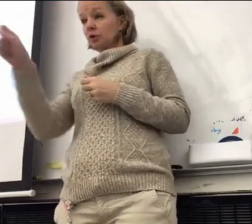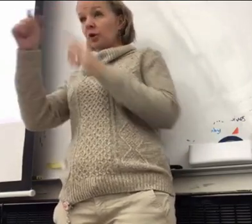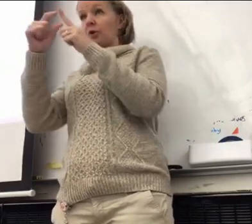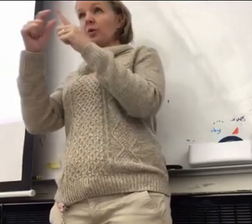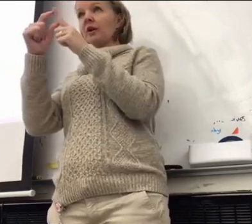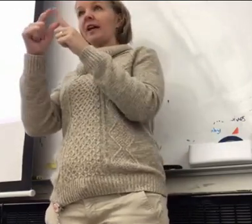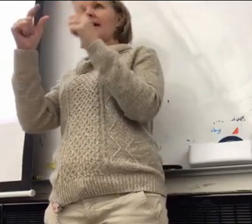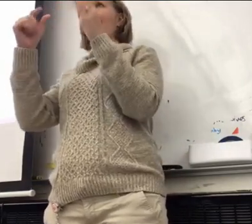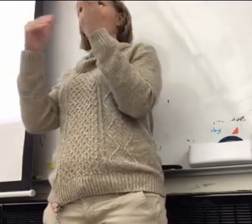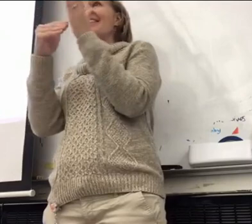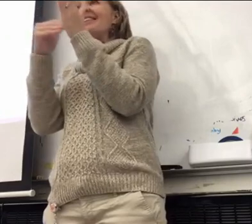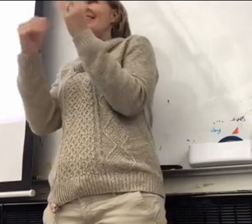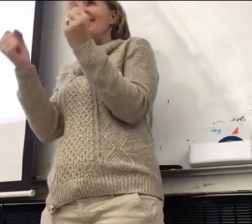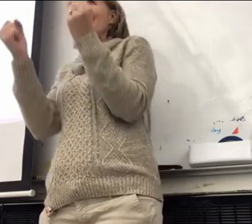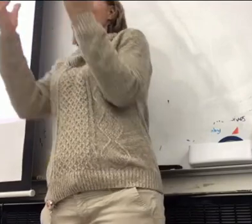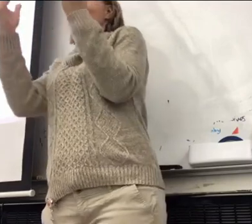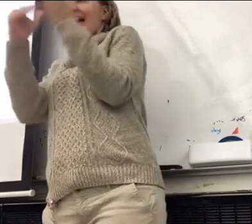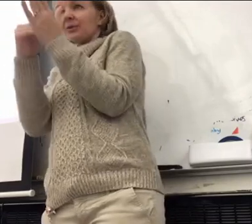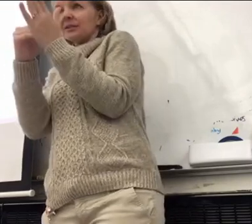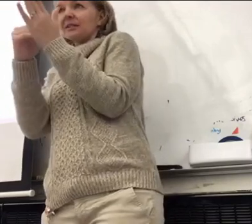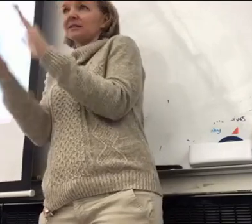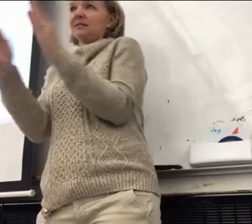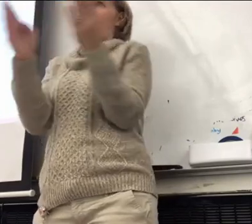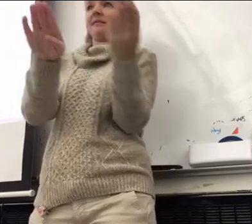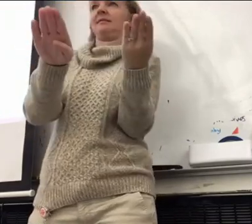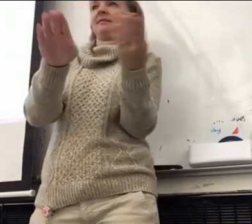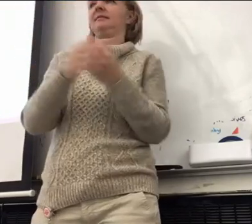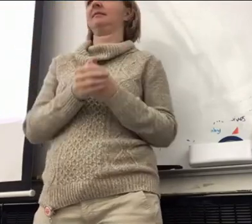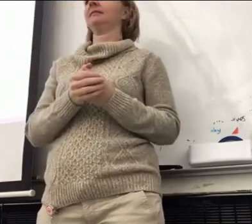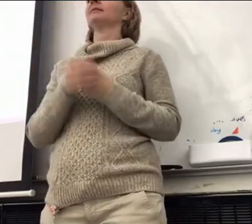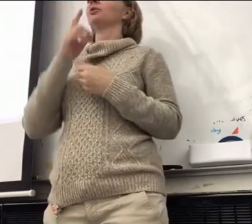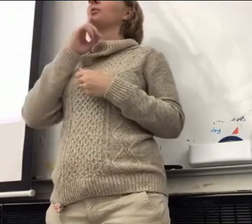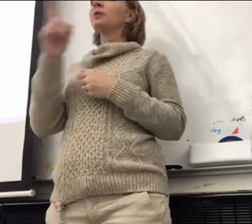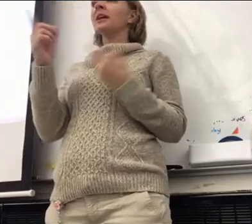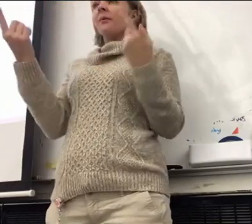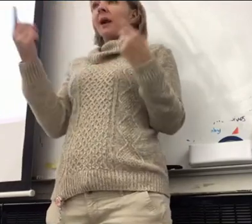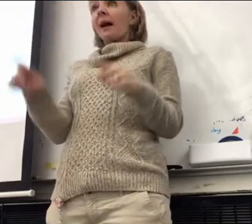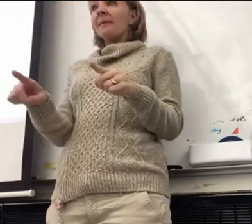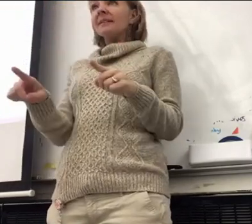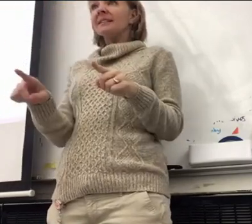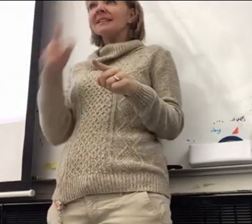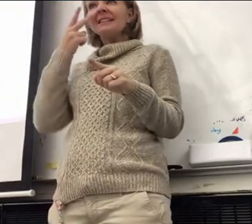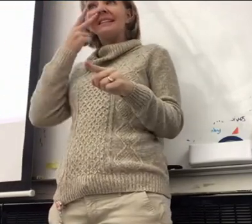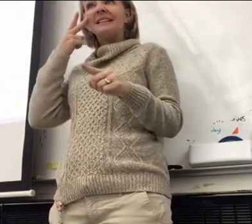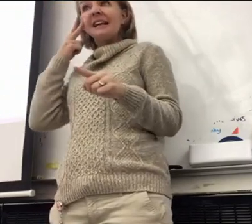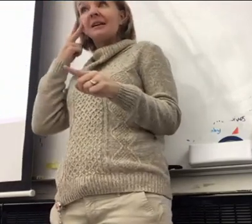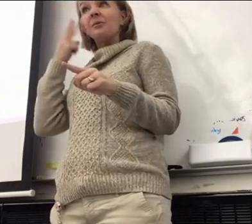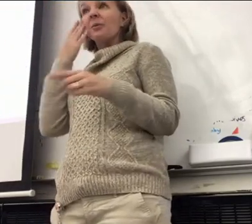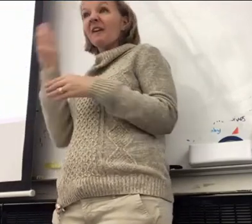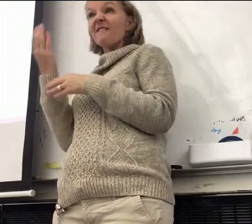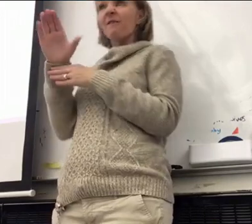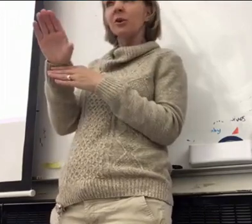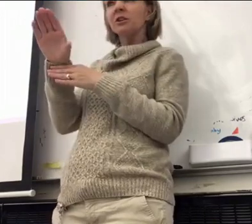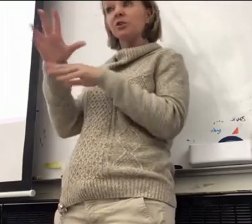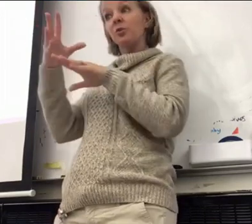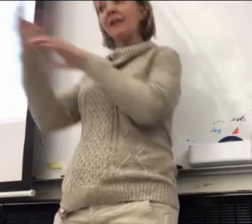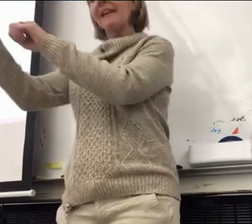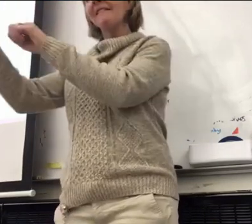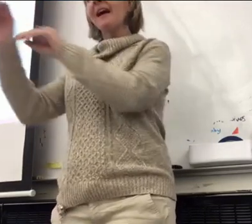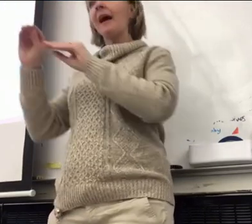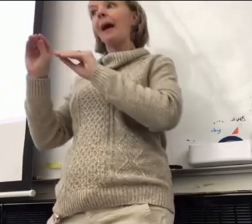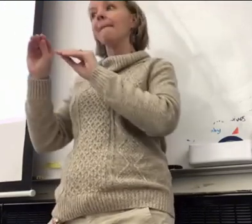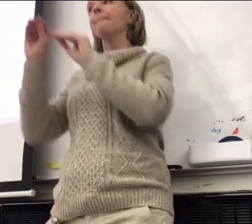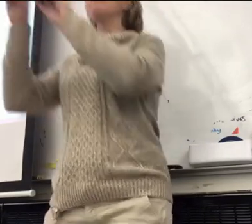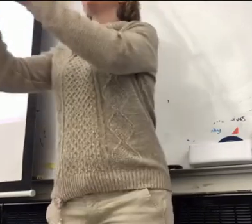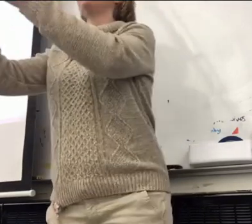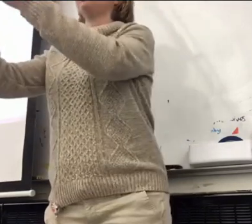word thousands died, okay, basically what's going to happen is these Native Americans are going to be forced from their land and moved